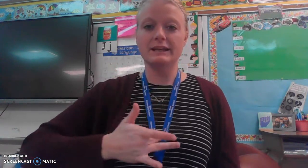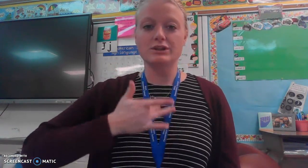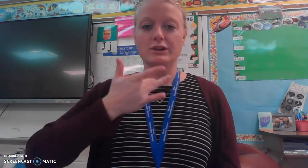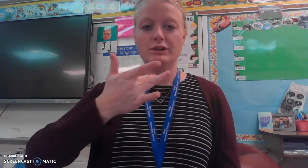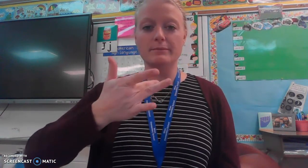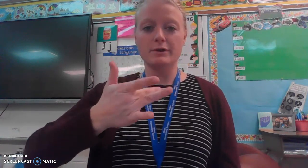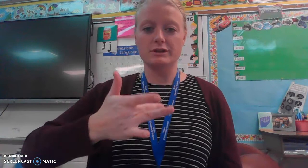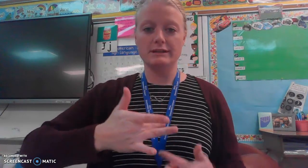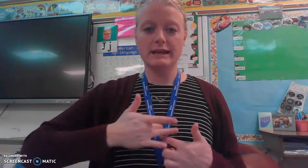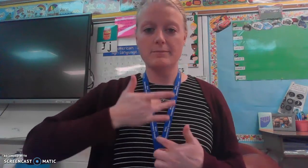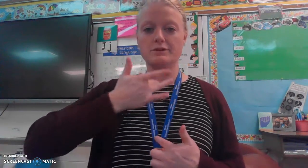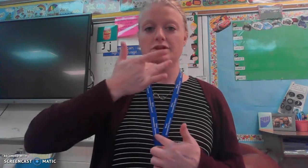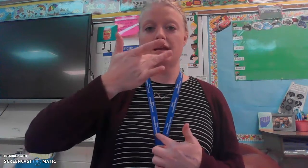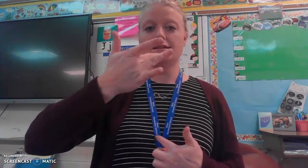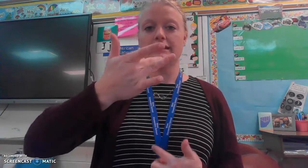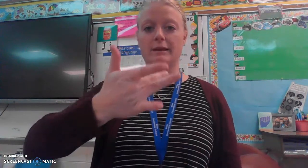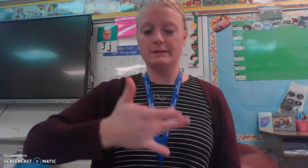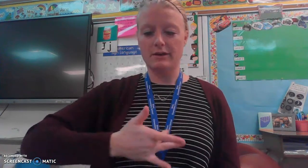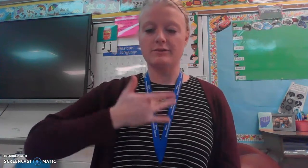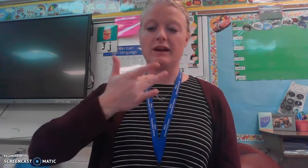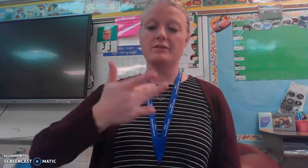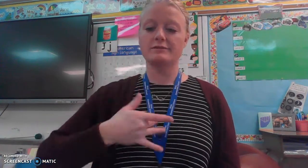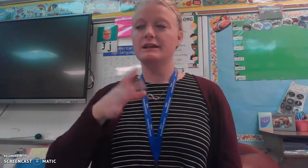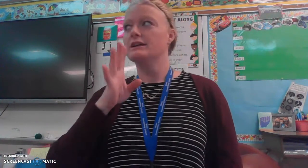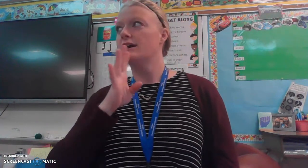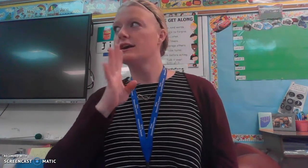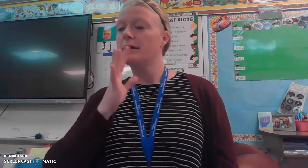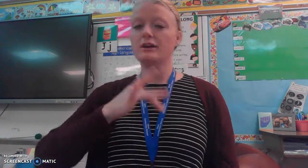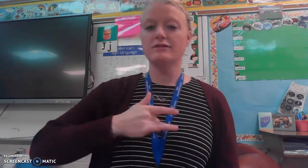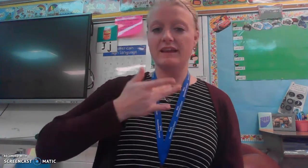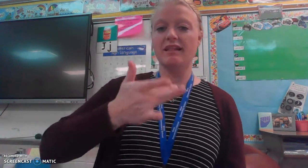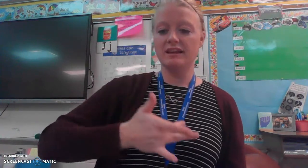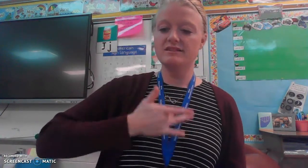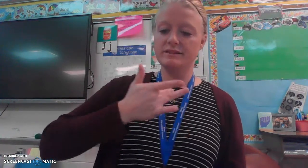a circular motion, taps your chest and comes out and around. Talk about your feelings.